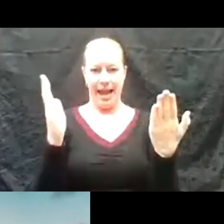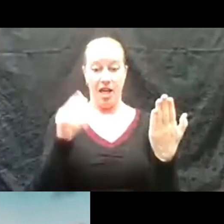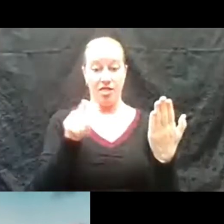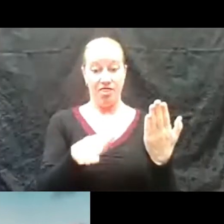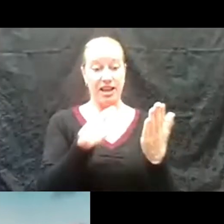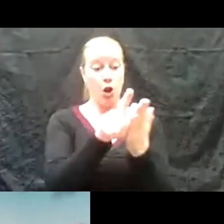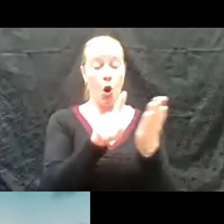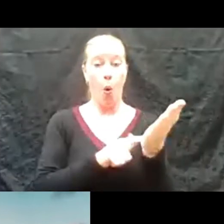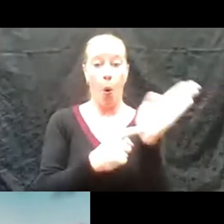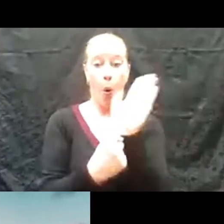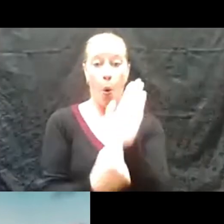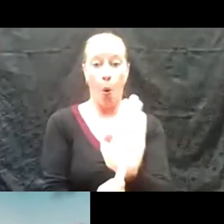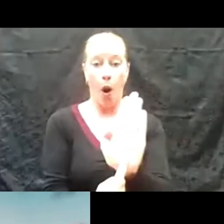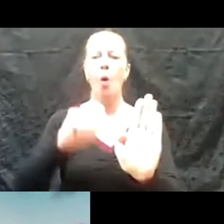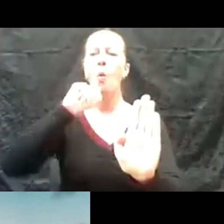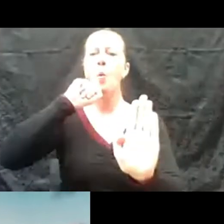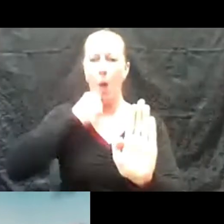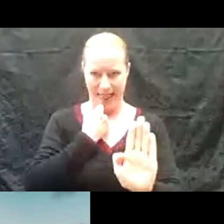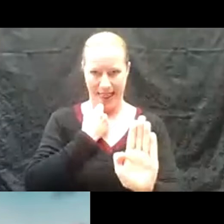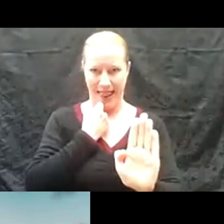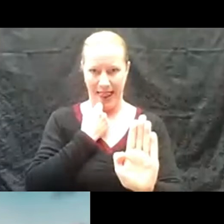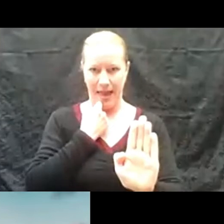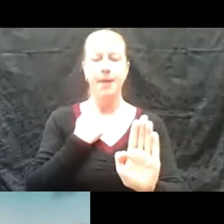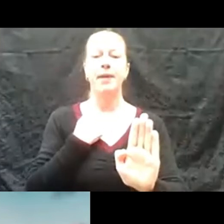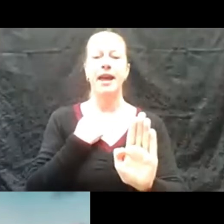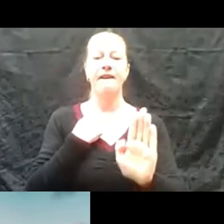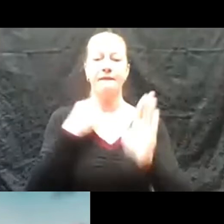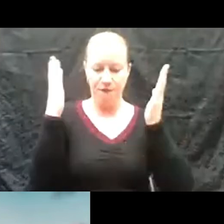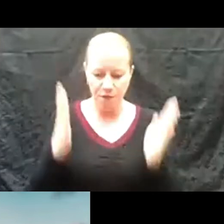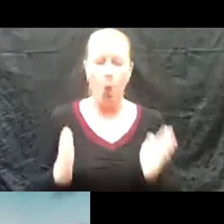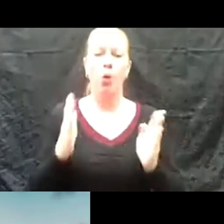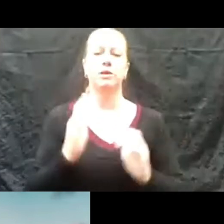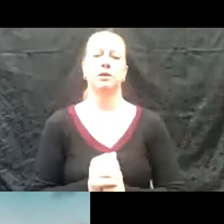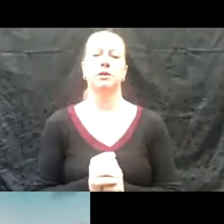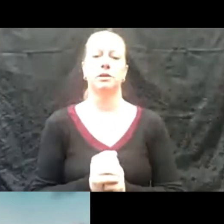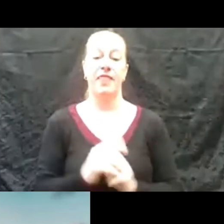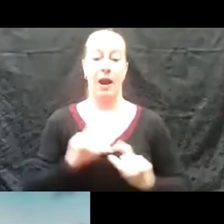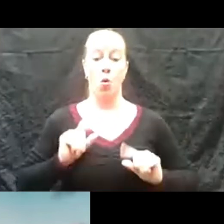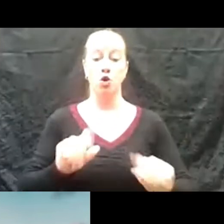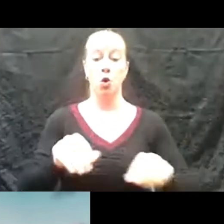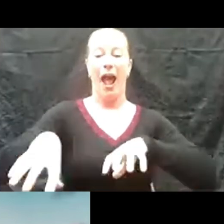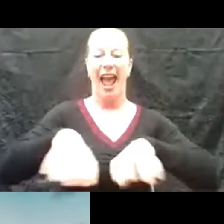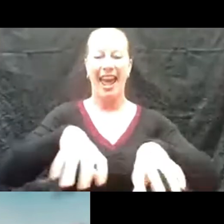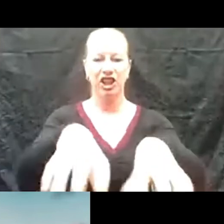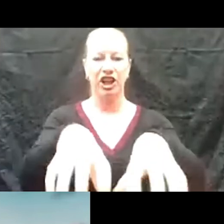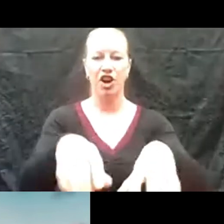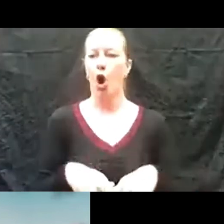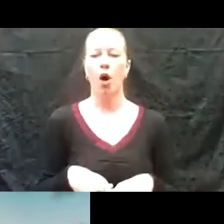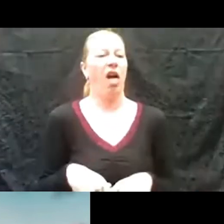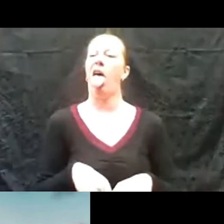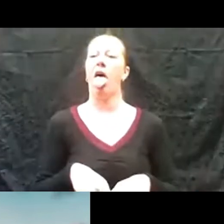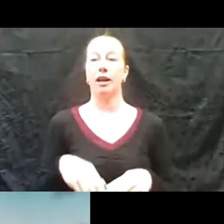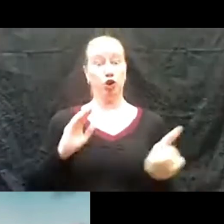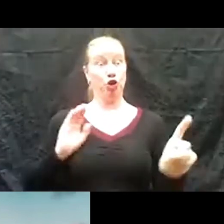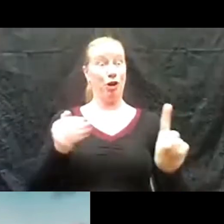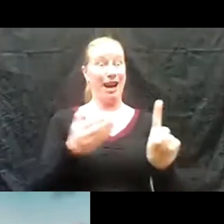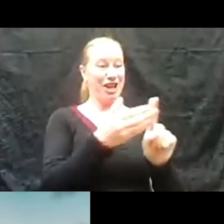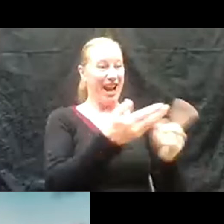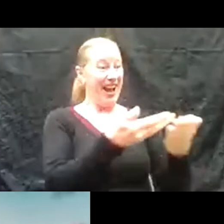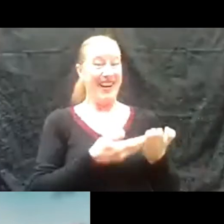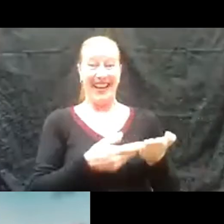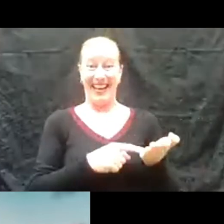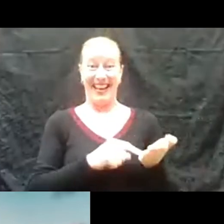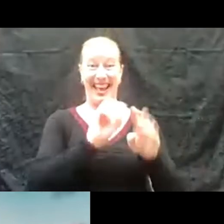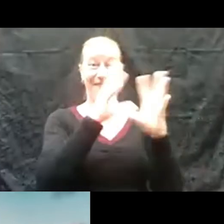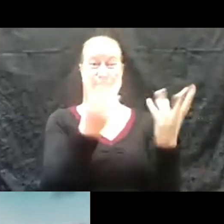law is going to be enforced and that they will do it, rather than when the strategy came in, everything